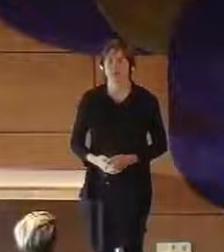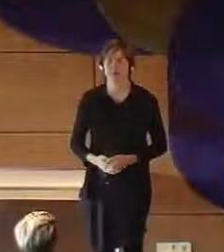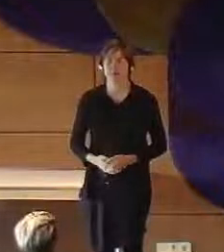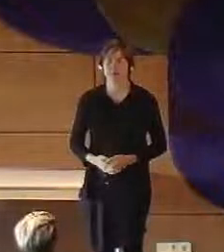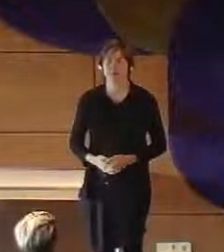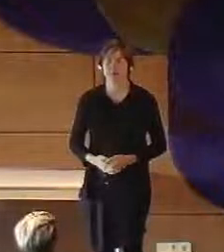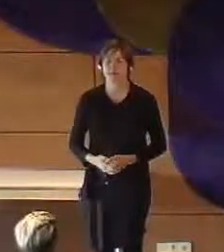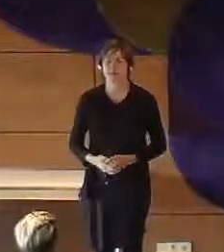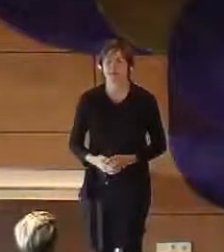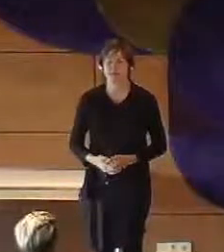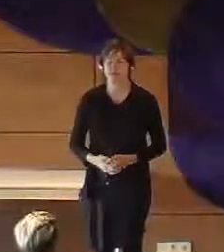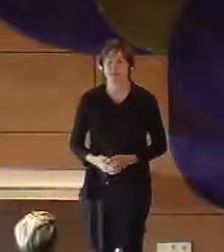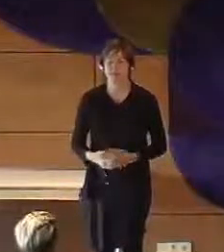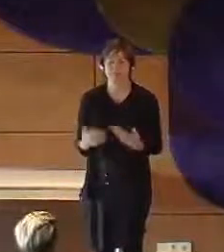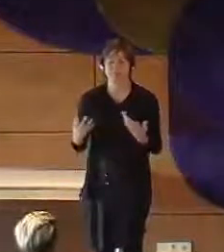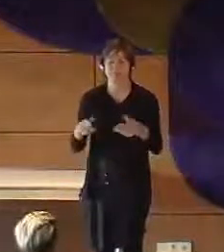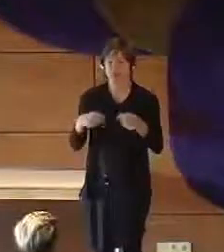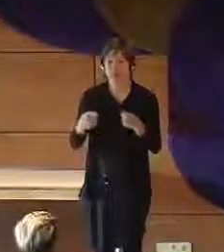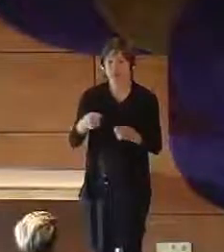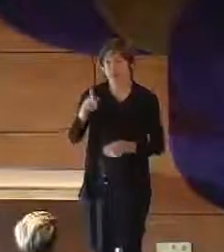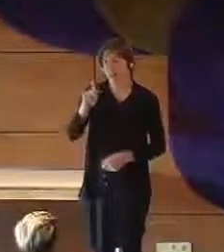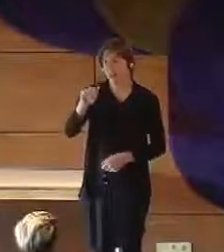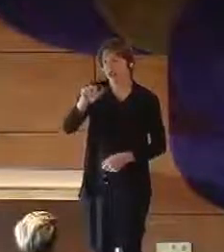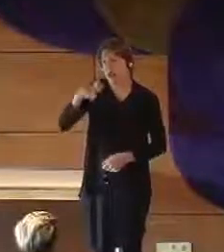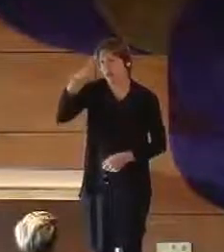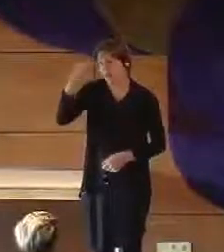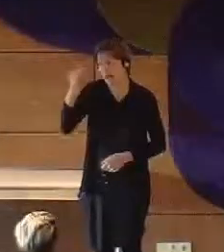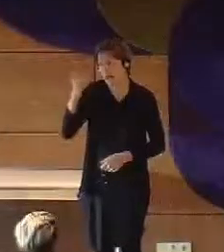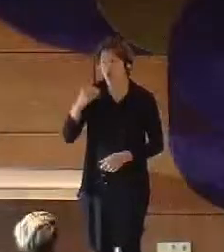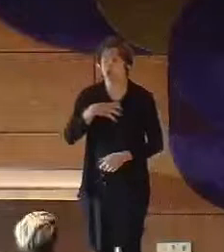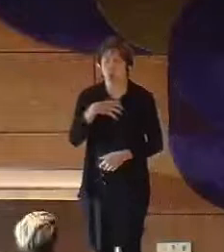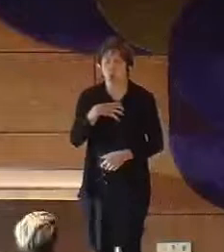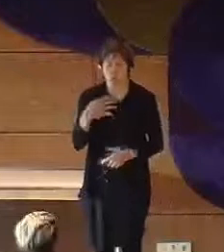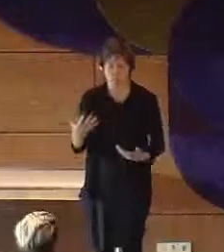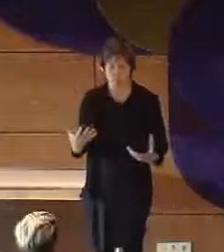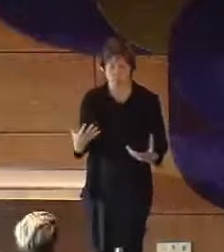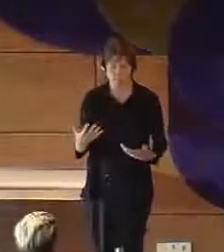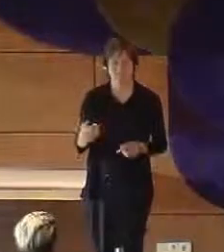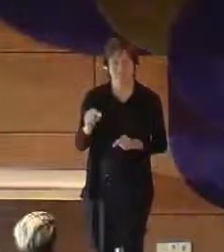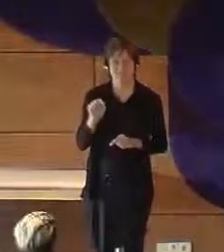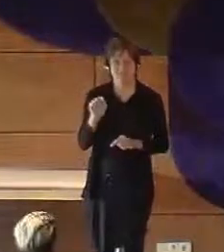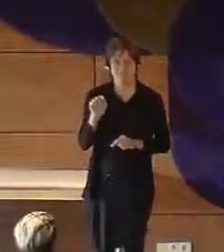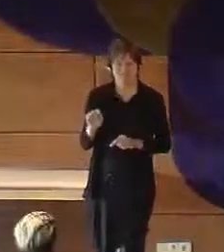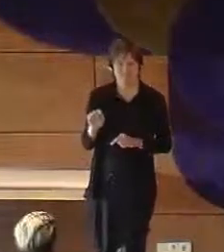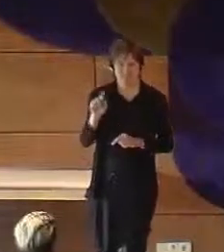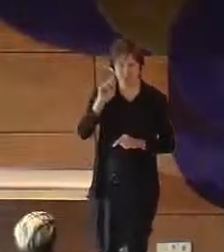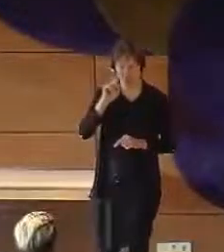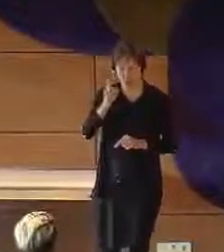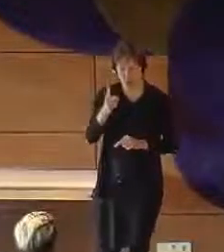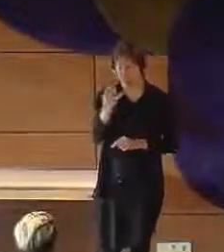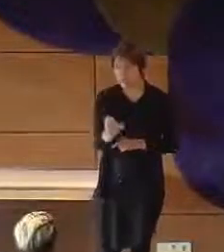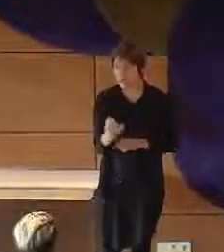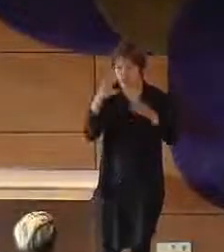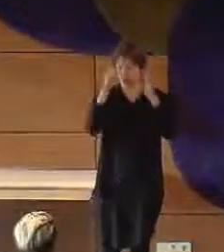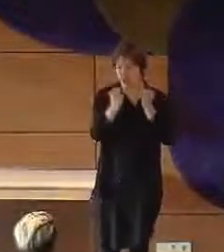been told, no, your child doesn't have CHARGE, they have Kalman Syndrome. Kalman Syndrome, so Kalman Syndrome was named by Fred Kalman, who